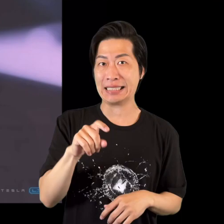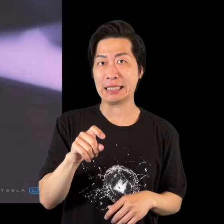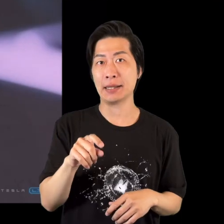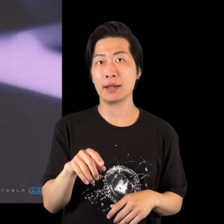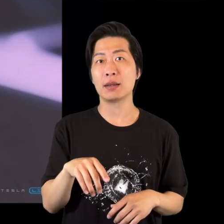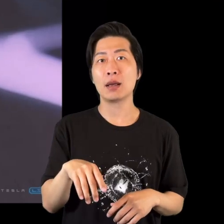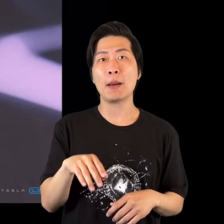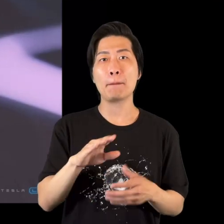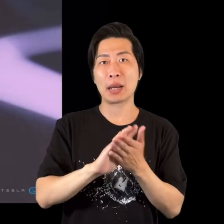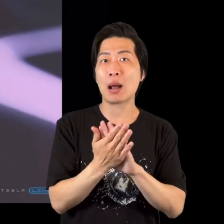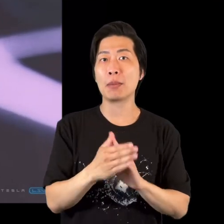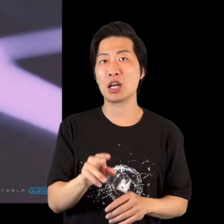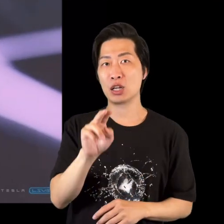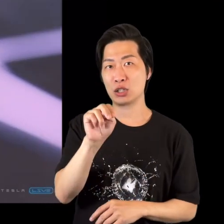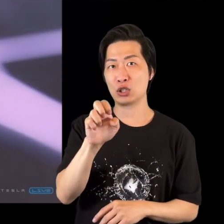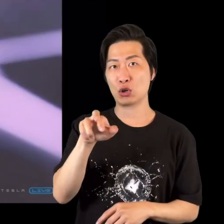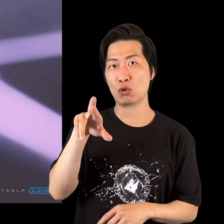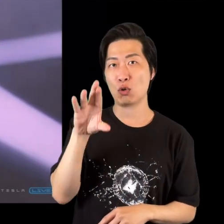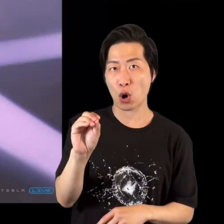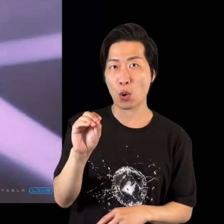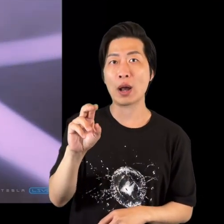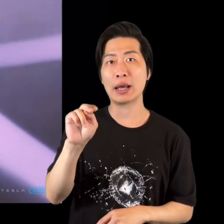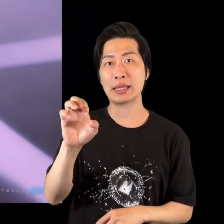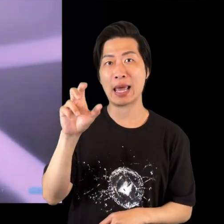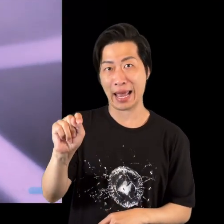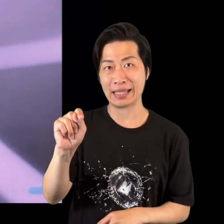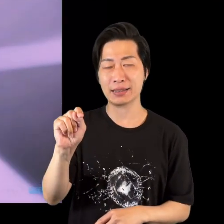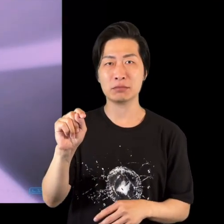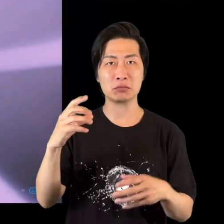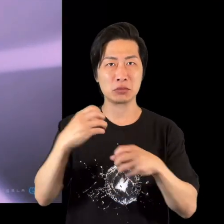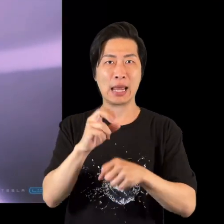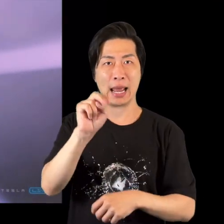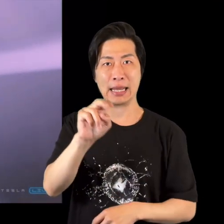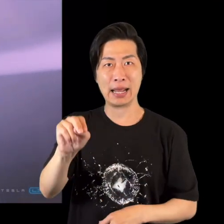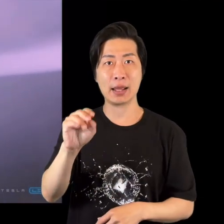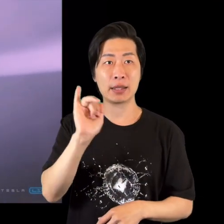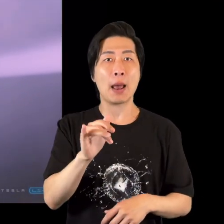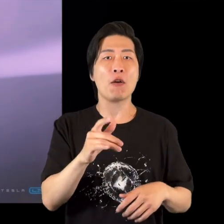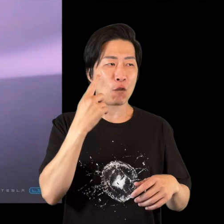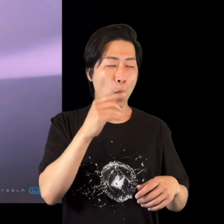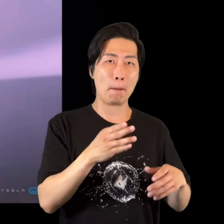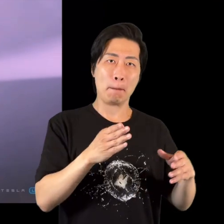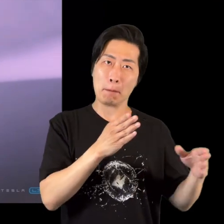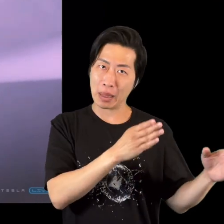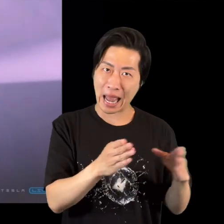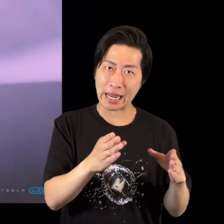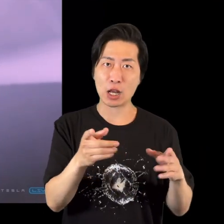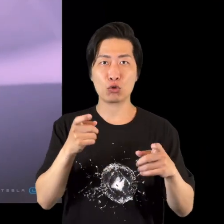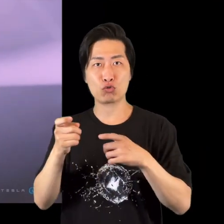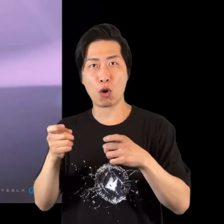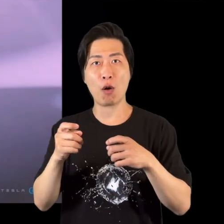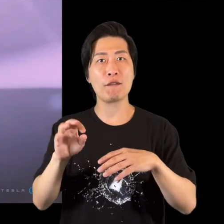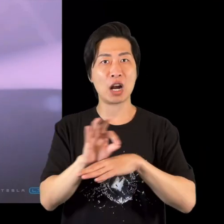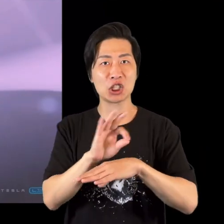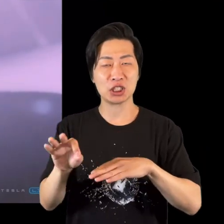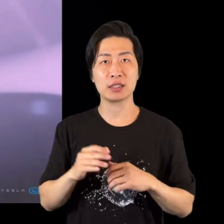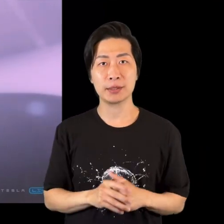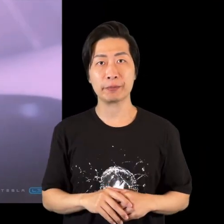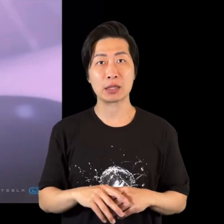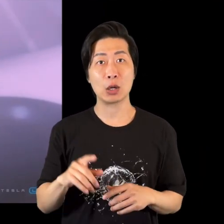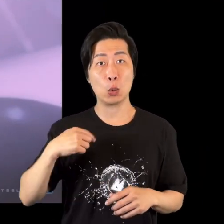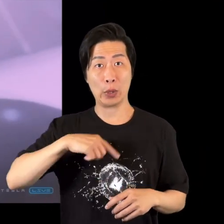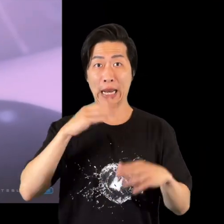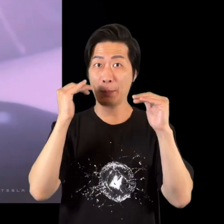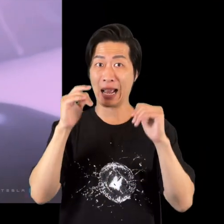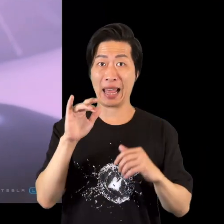function. And so we expect to have that last piece become a neural net, so it'll be end-to-end from video in